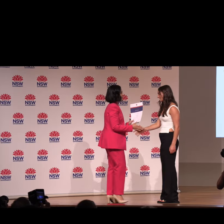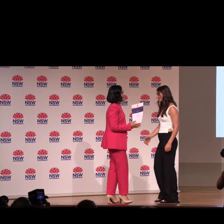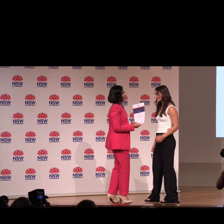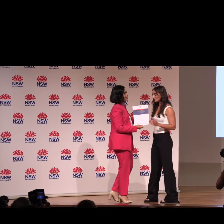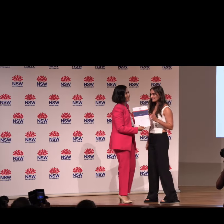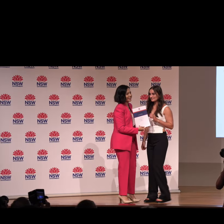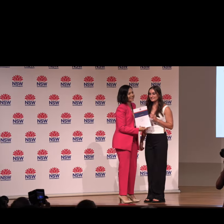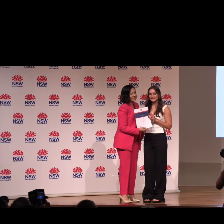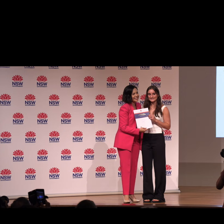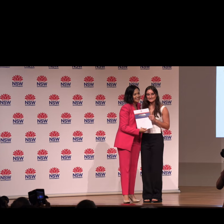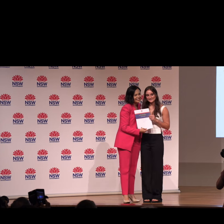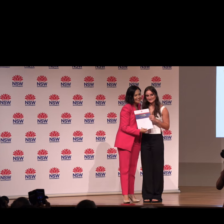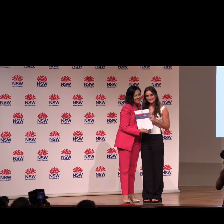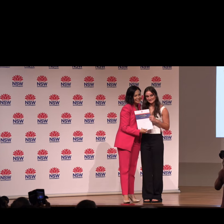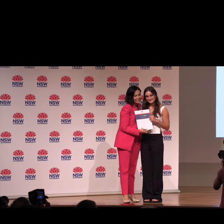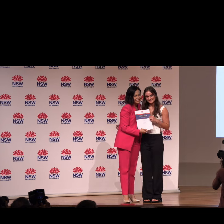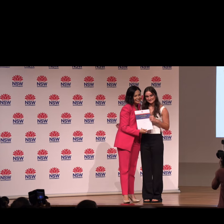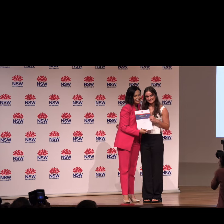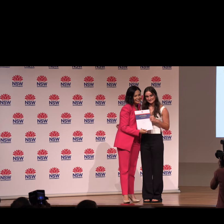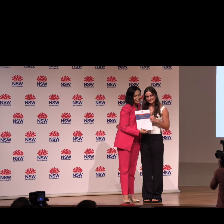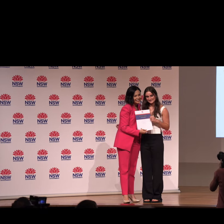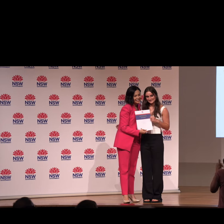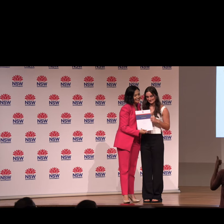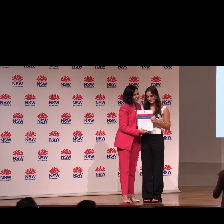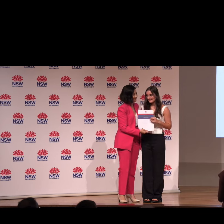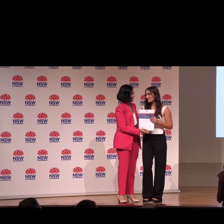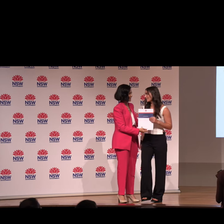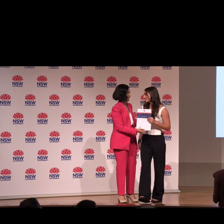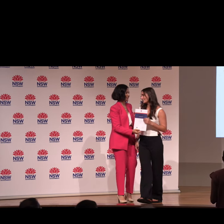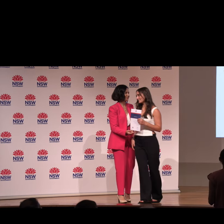Taylor Byman, Broughton Anglican College.